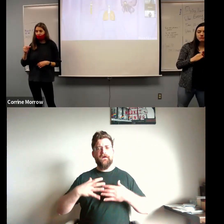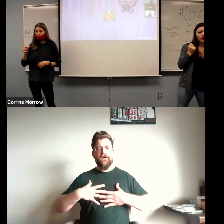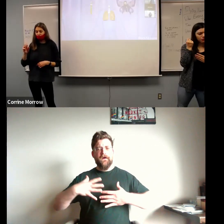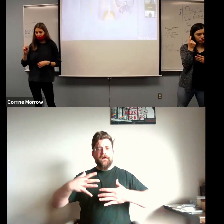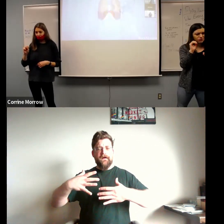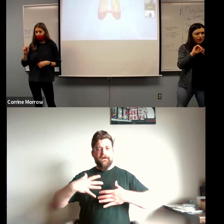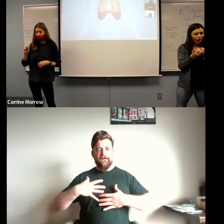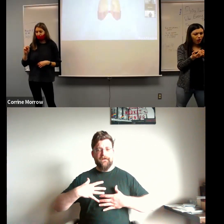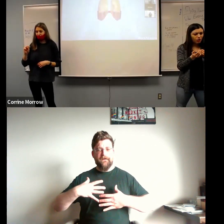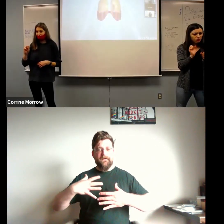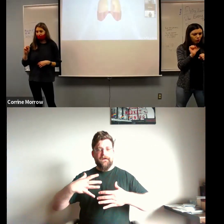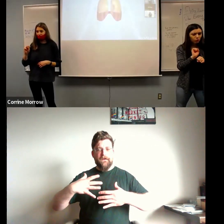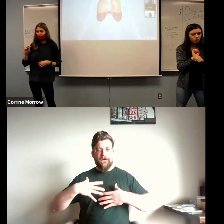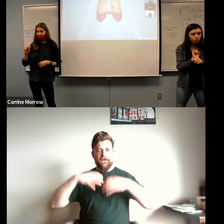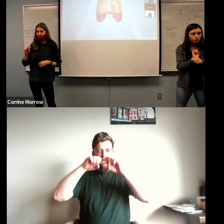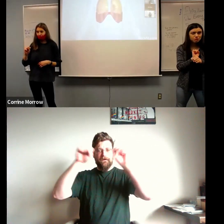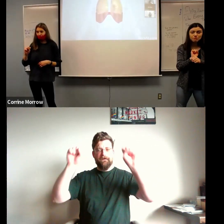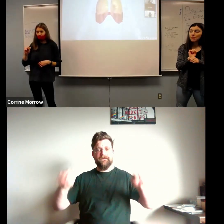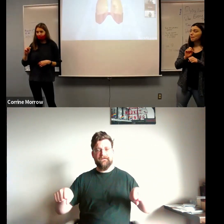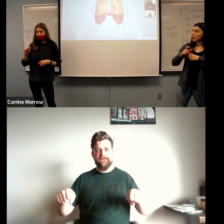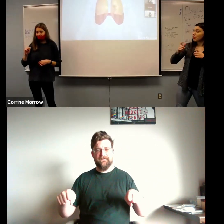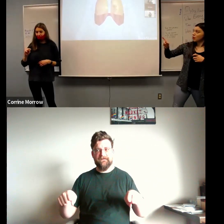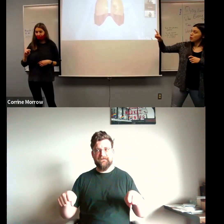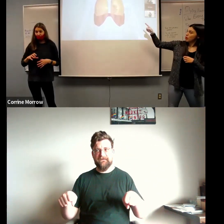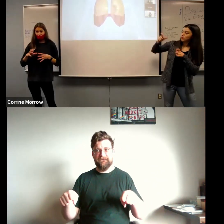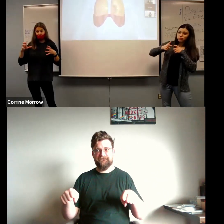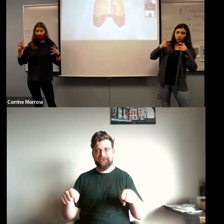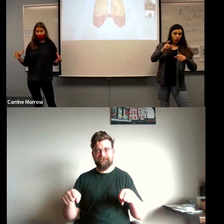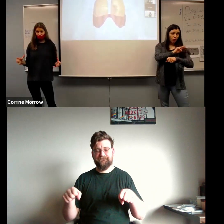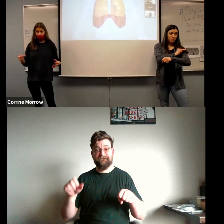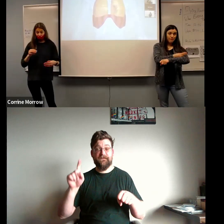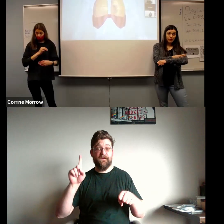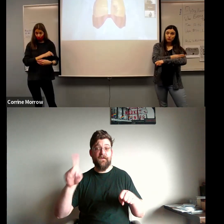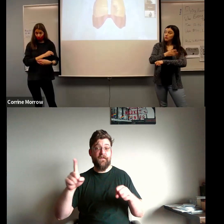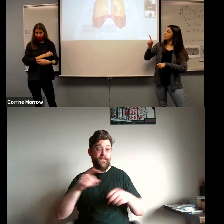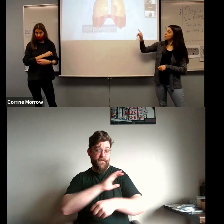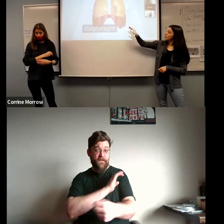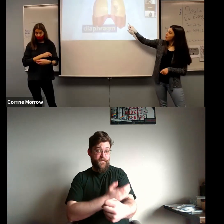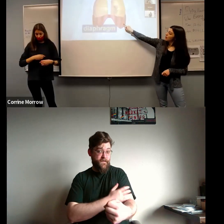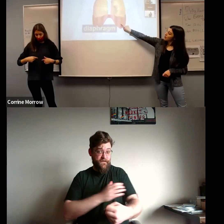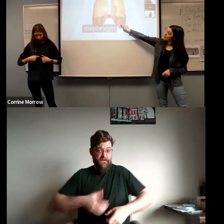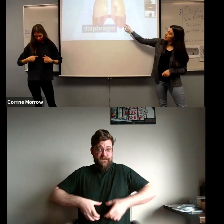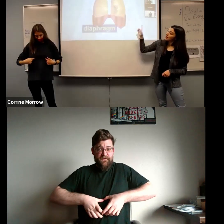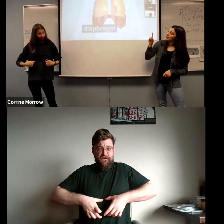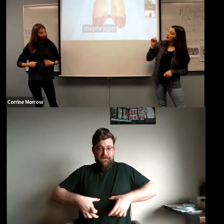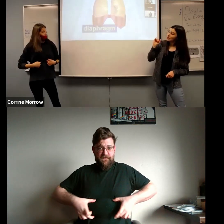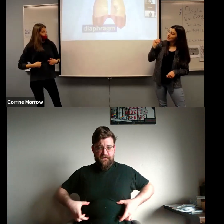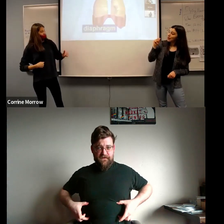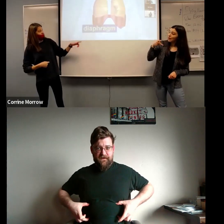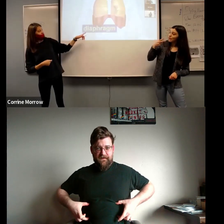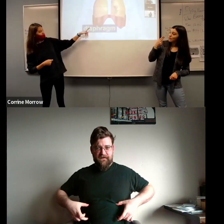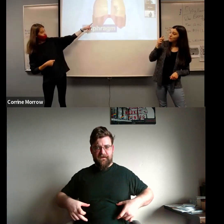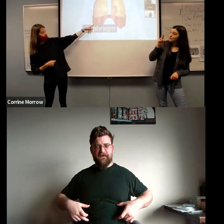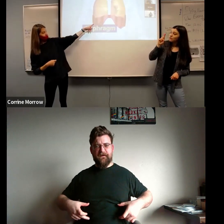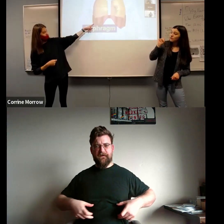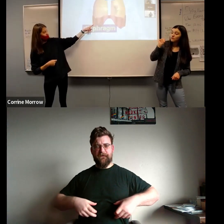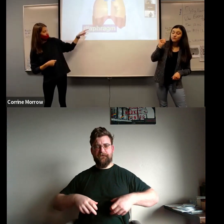works. This large muscle attached to the lungs is called the diaphragm. When it contracts, the lungs pull in